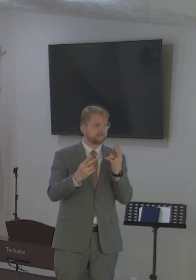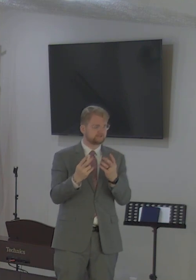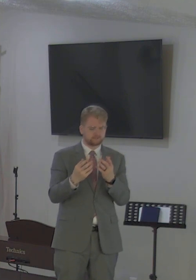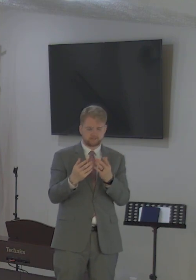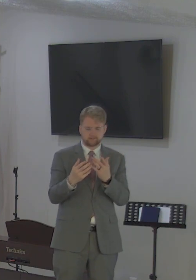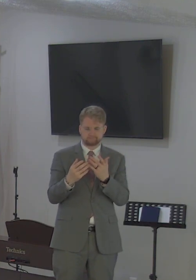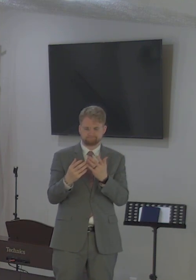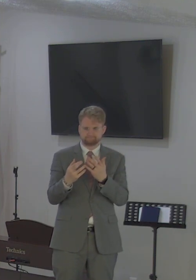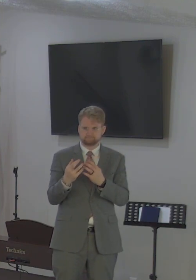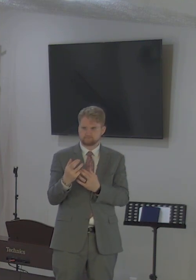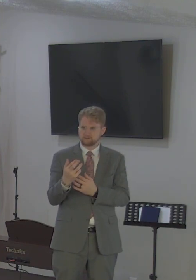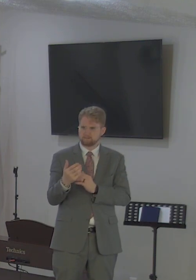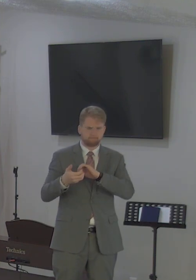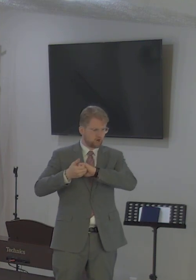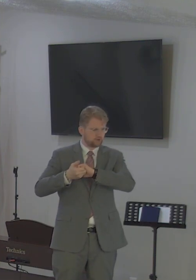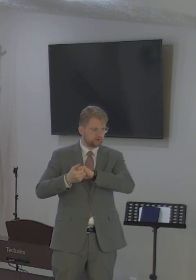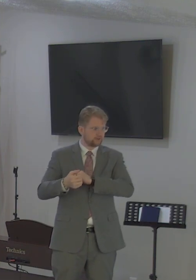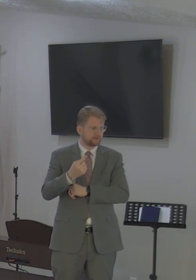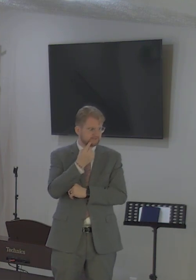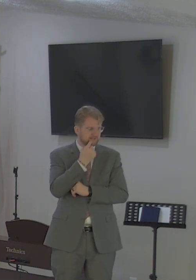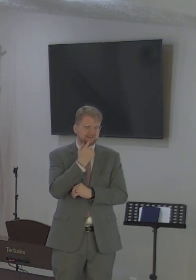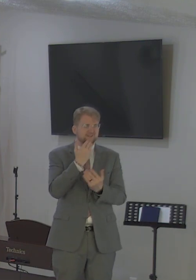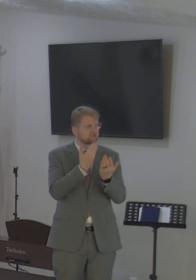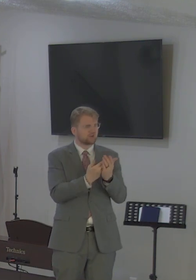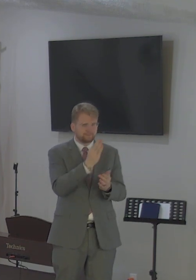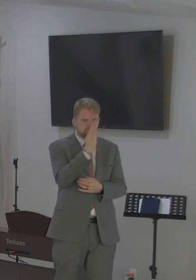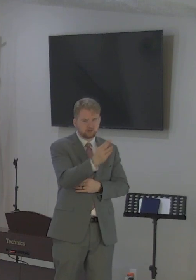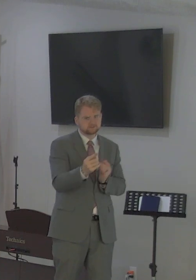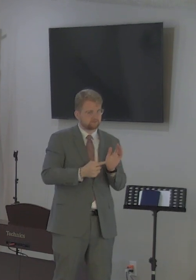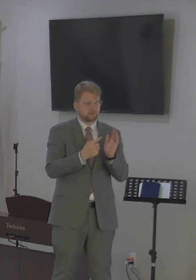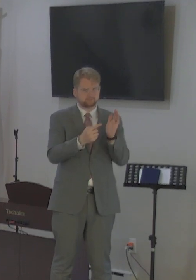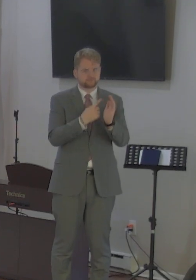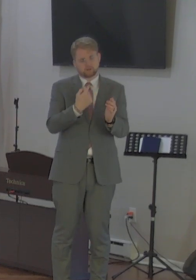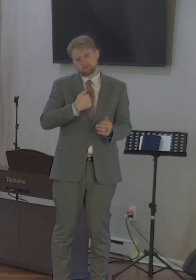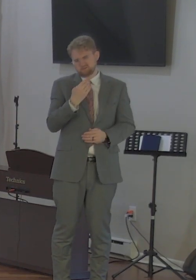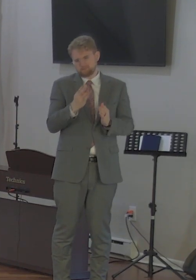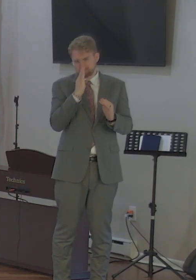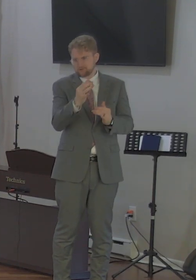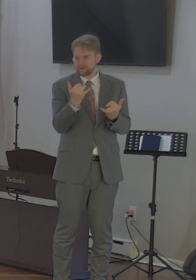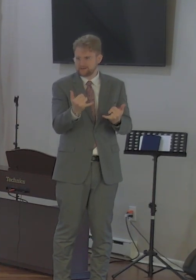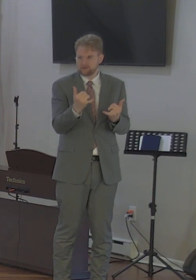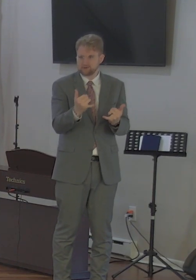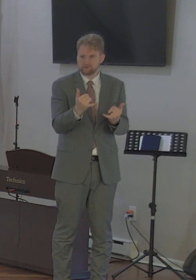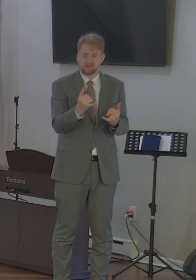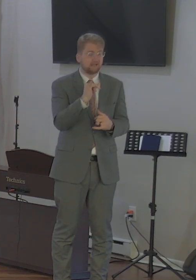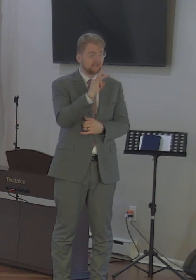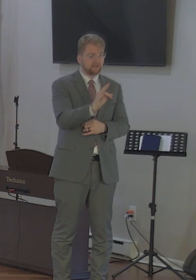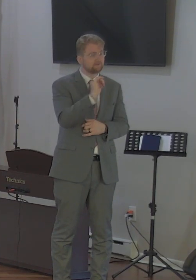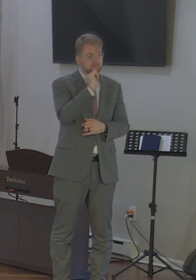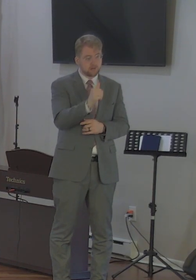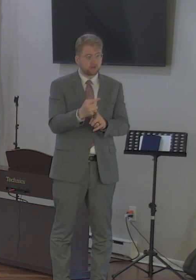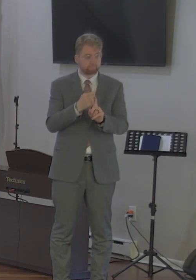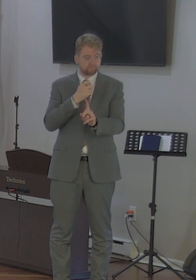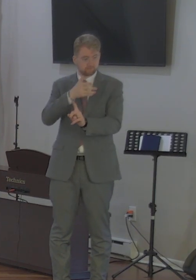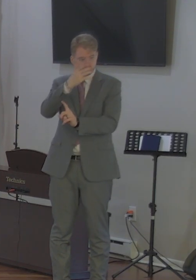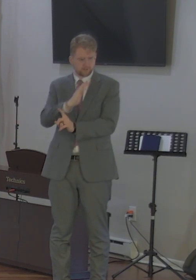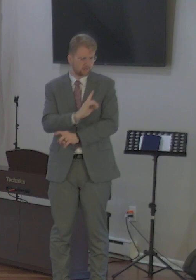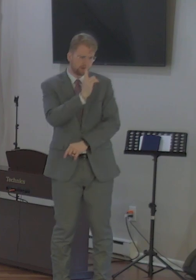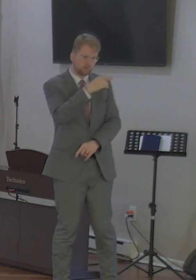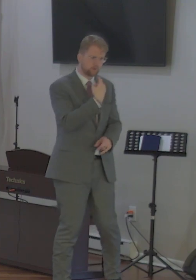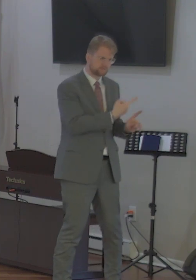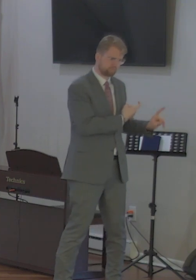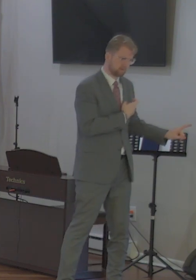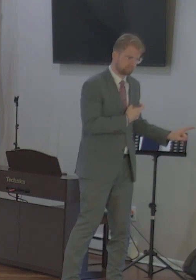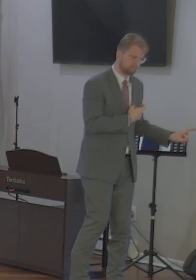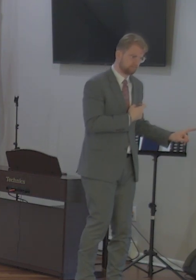morning. If it's not from God, who's it from? Throw it out there. It's from the devil, right? If it's not